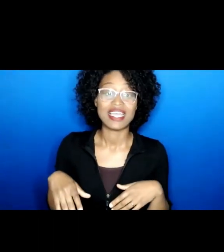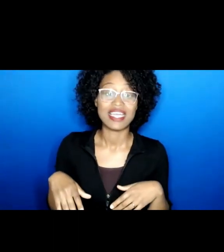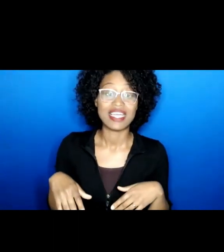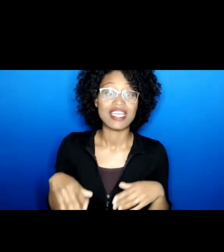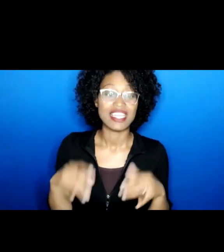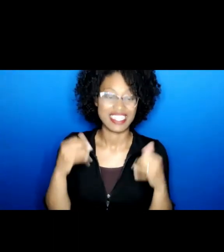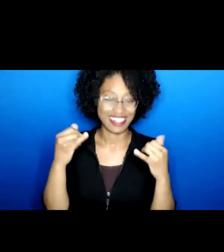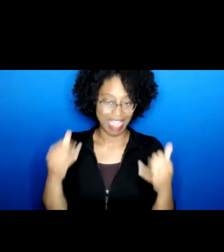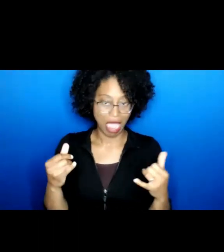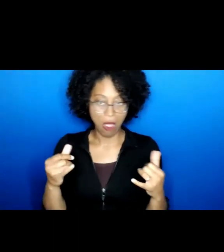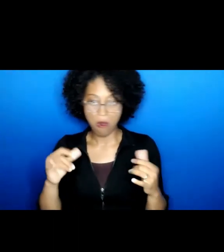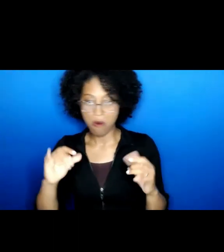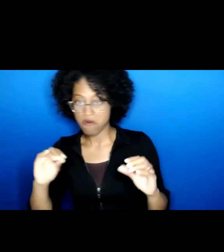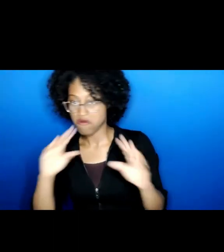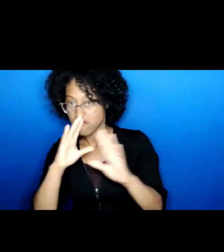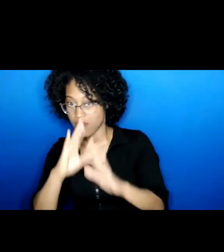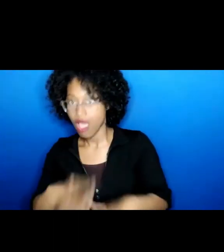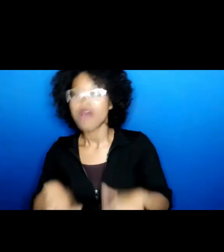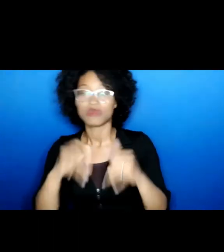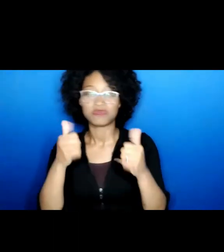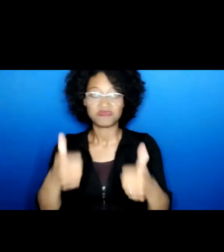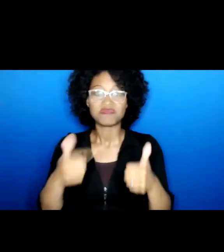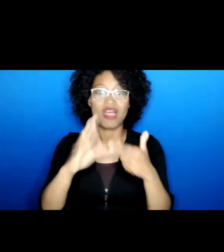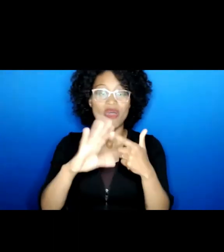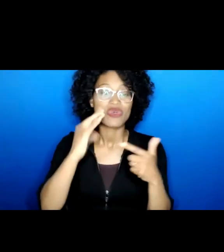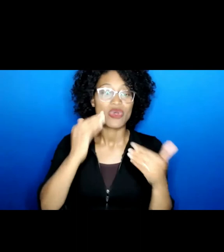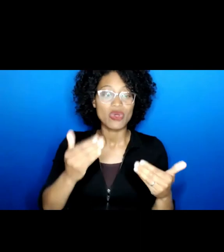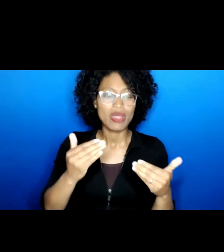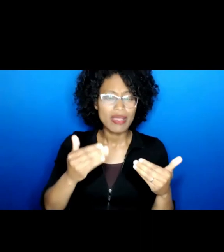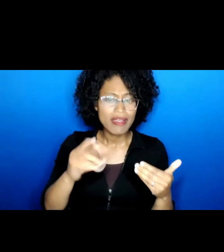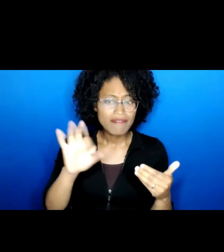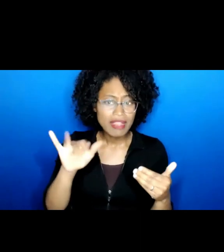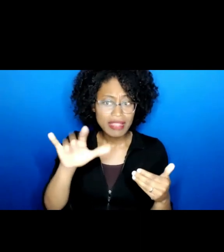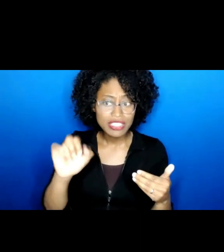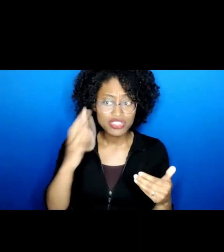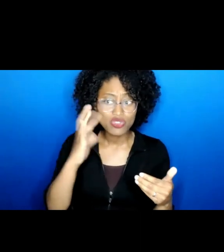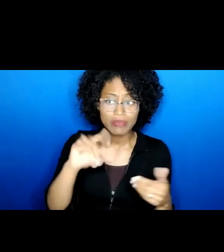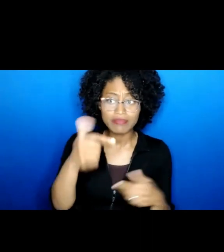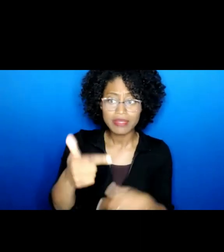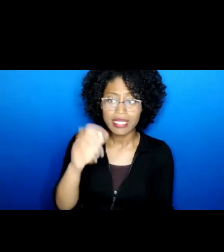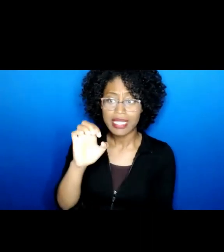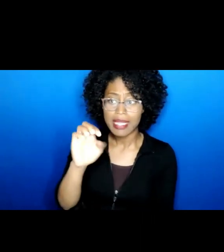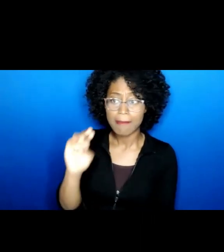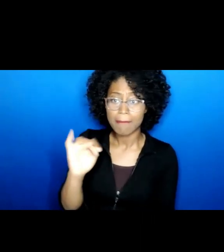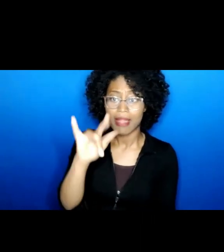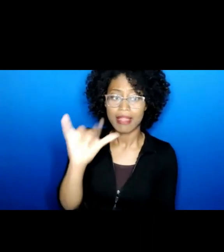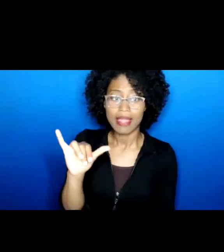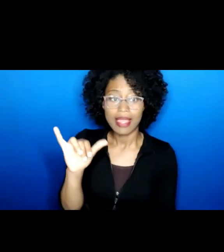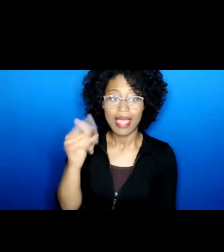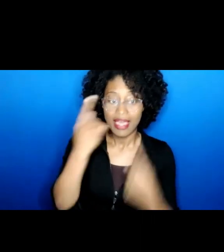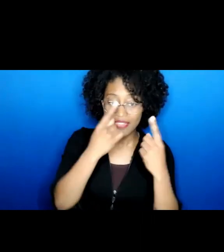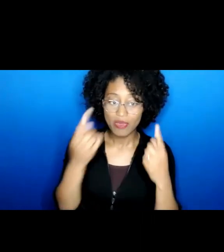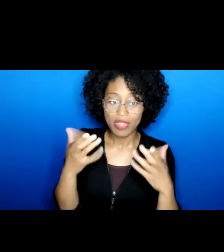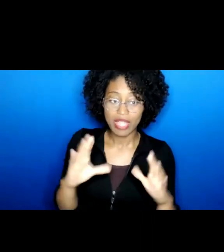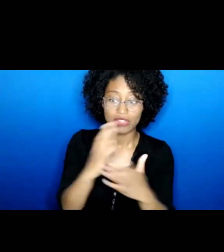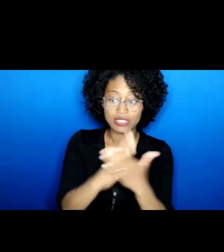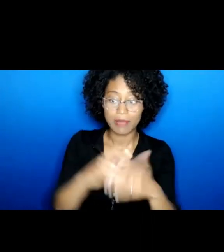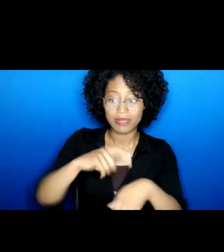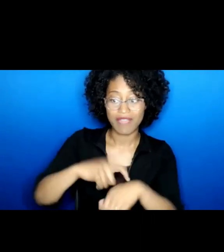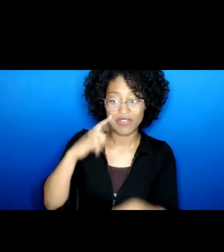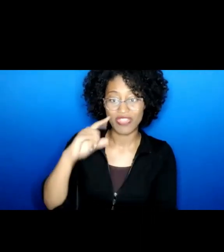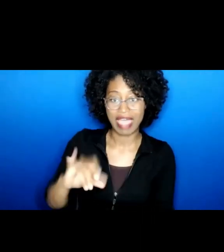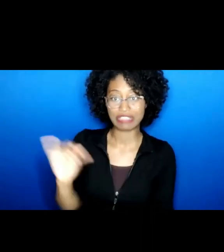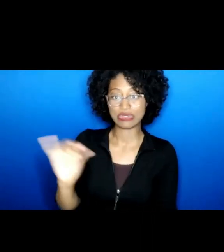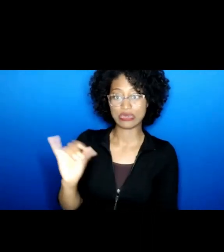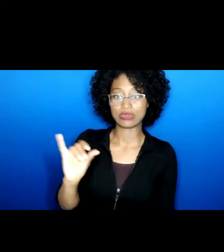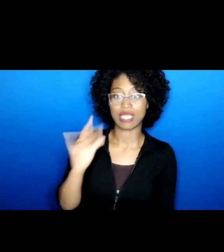can take today. Felice, I think if you want to turn it over to Emily, we might want to allow some time for that